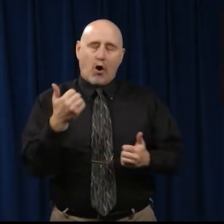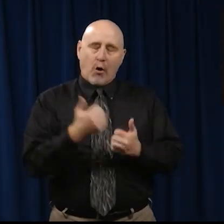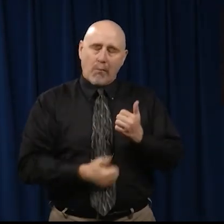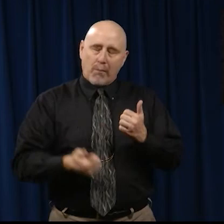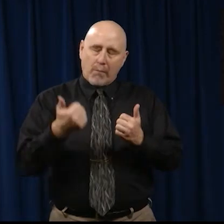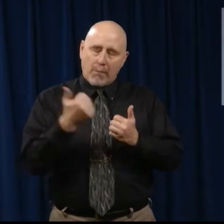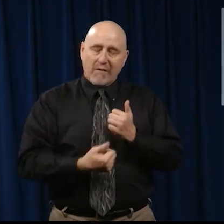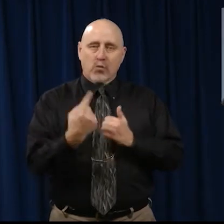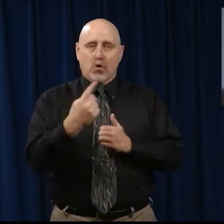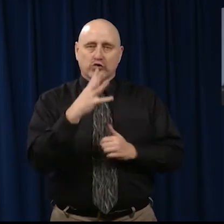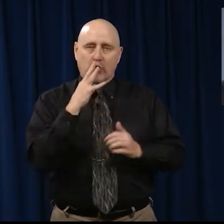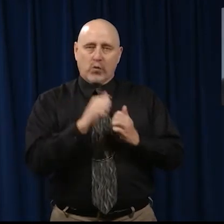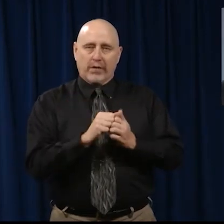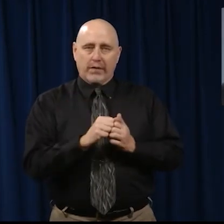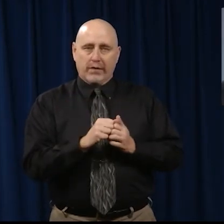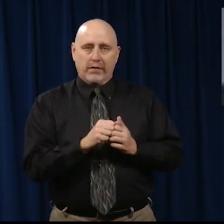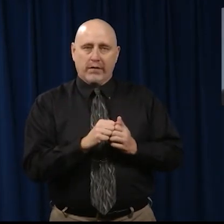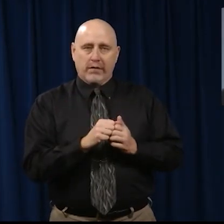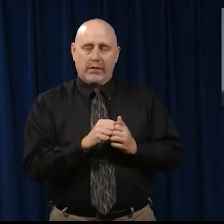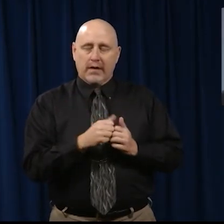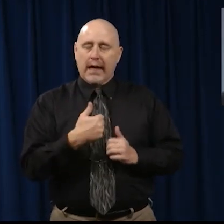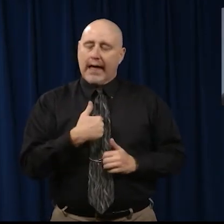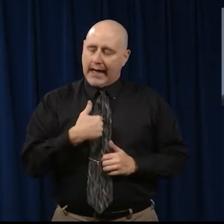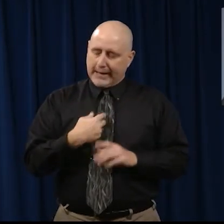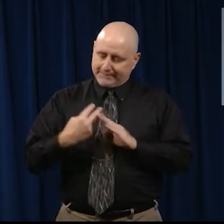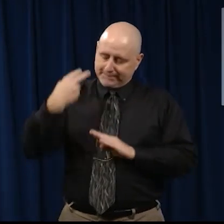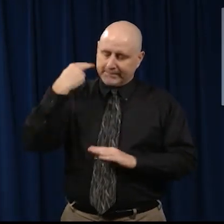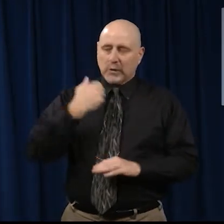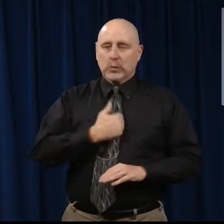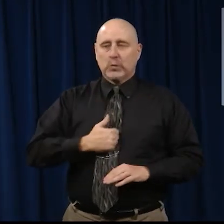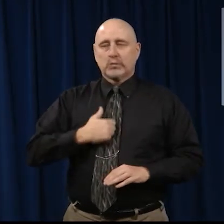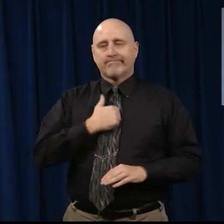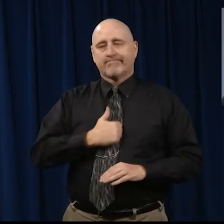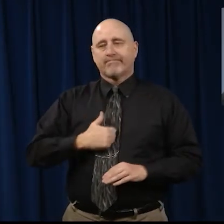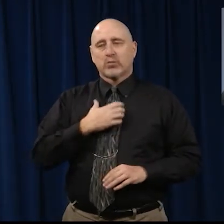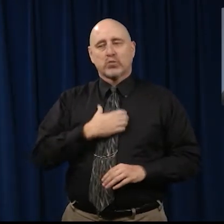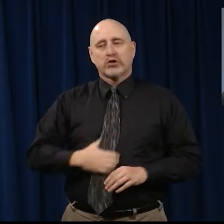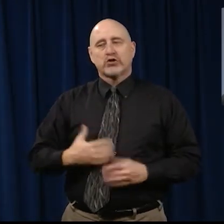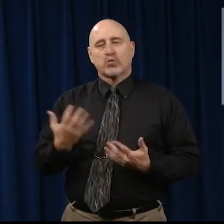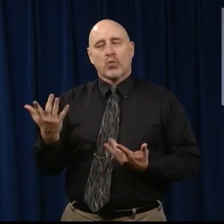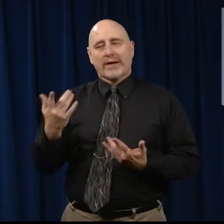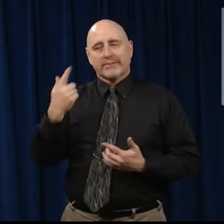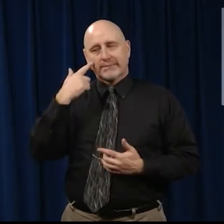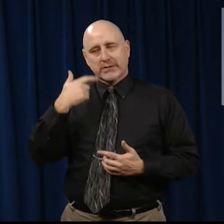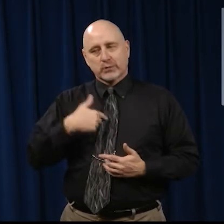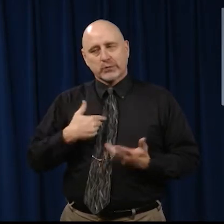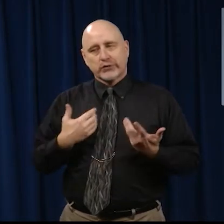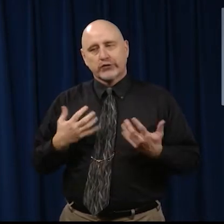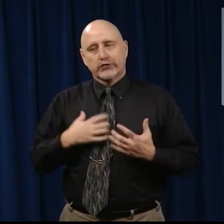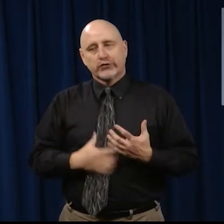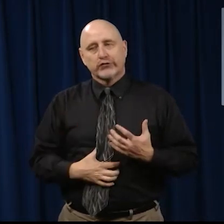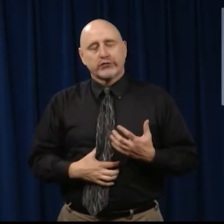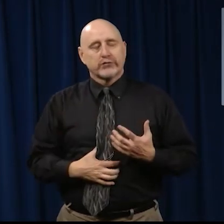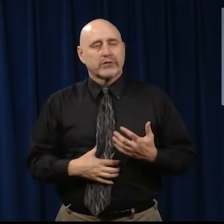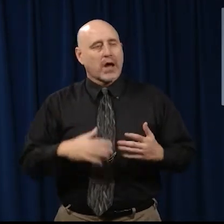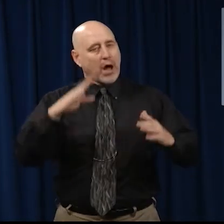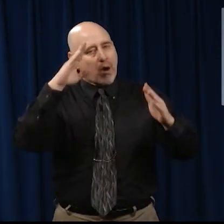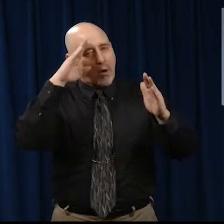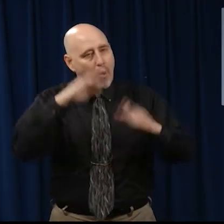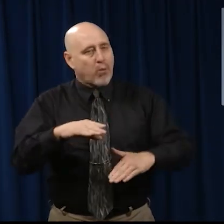Almost every person that you'll ever talk to says, I wish I had waited. I